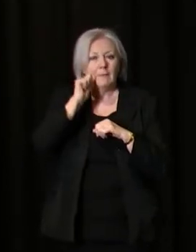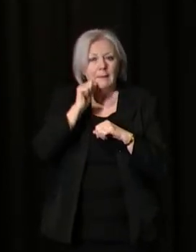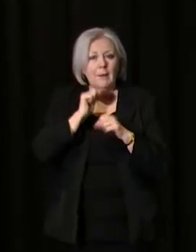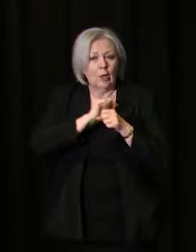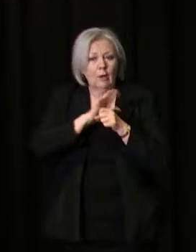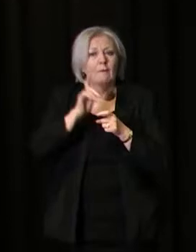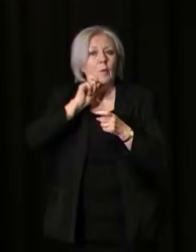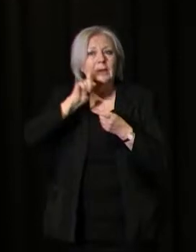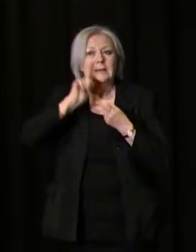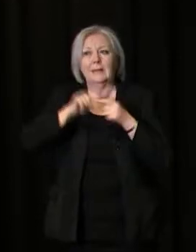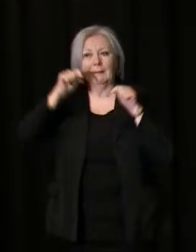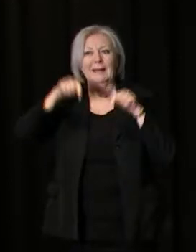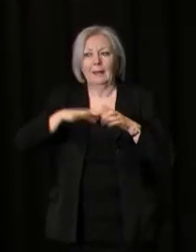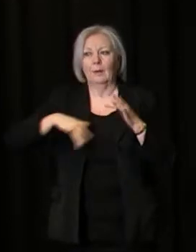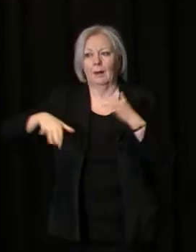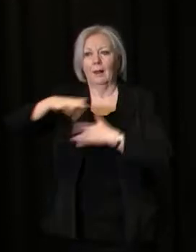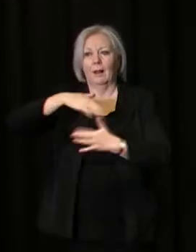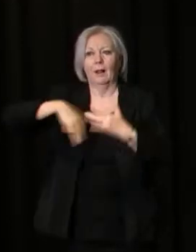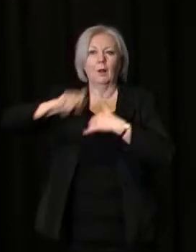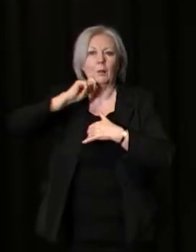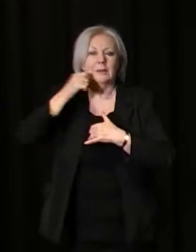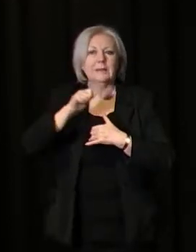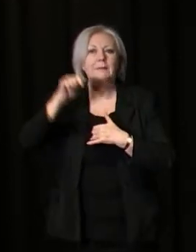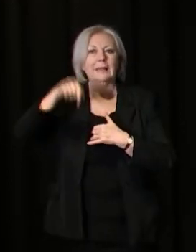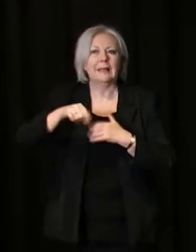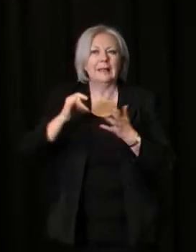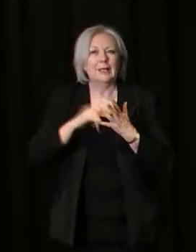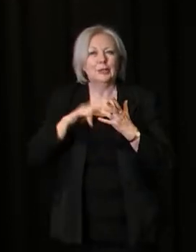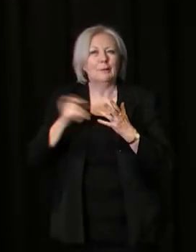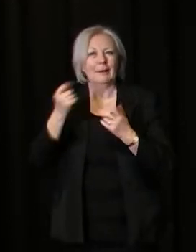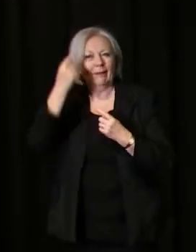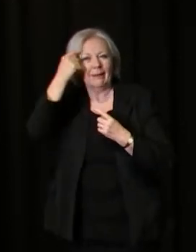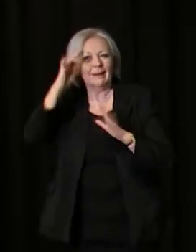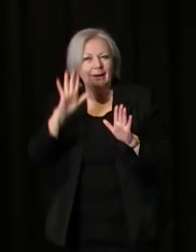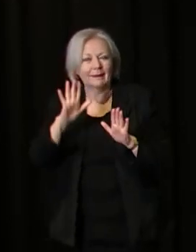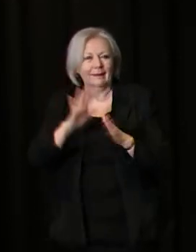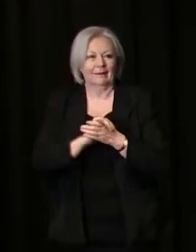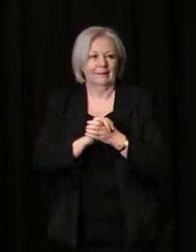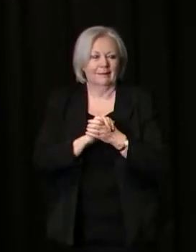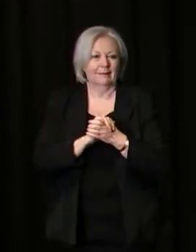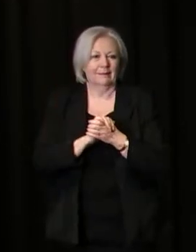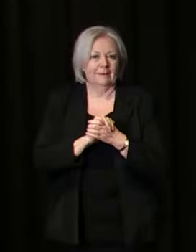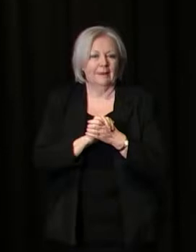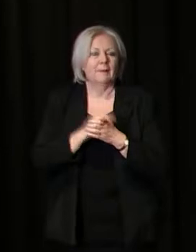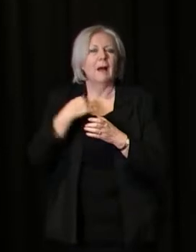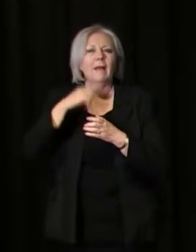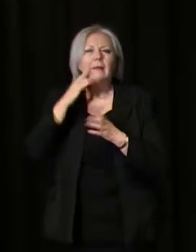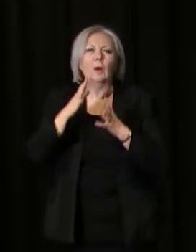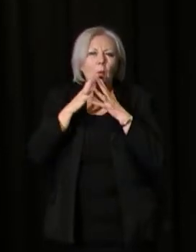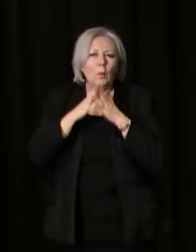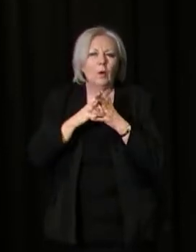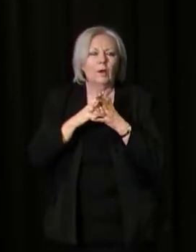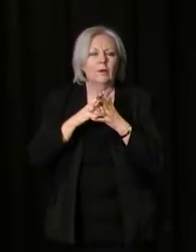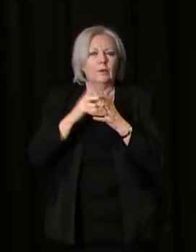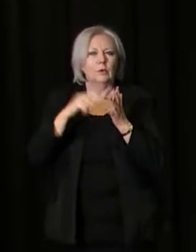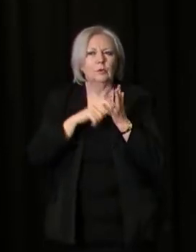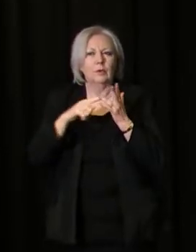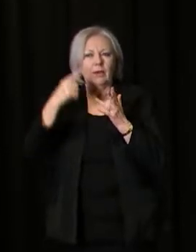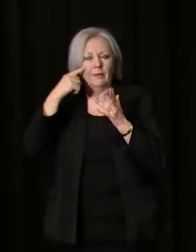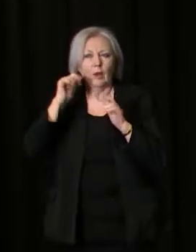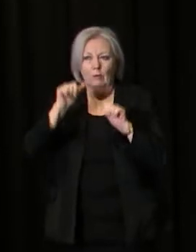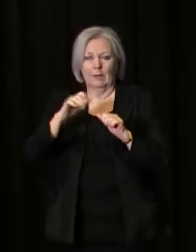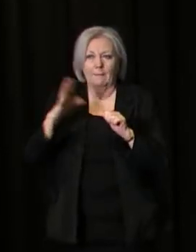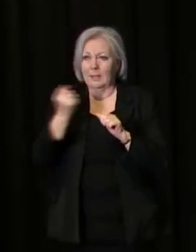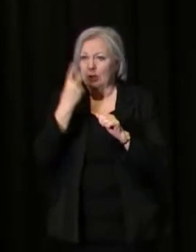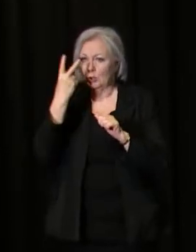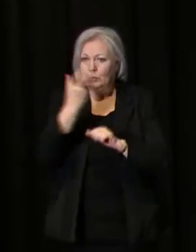2022. And that's the kind of trade-off, if you like, but I think it's one that's well worth it. What we're going to come back